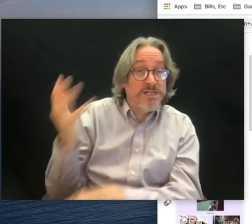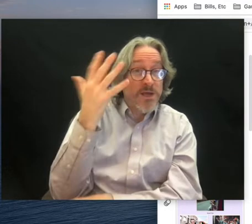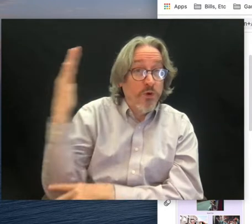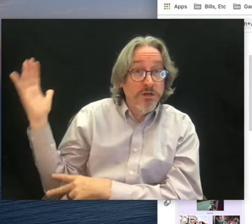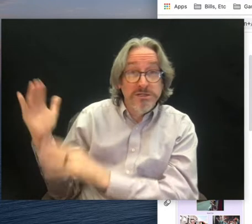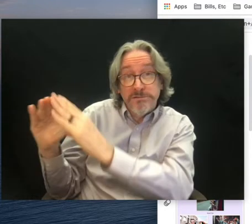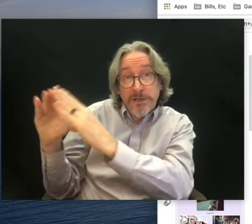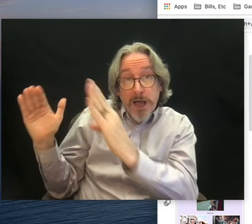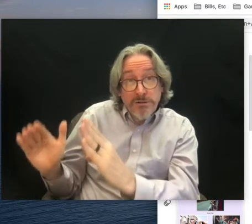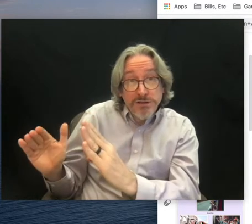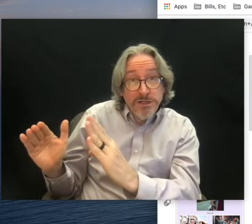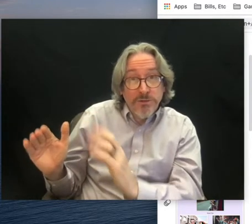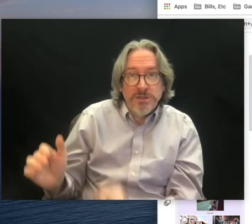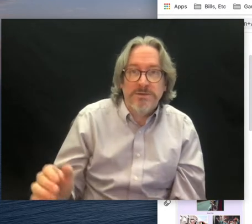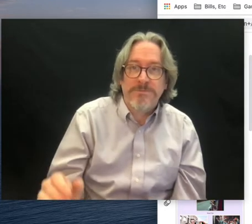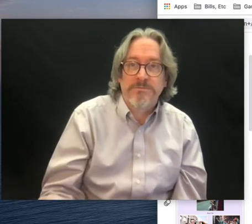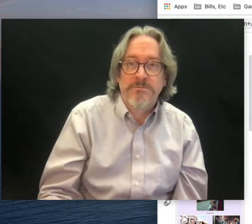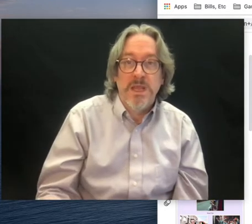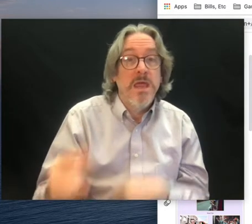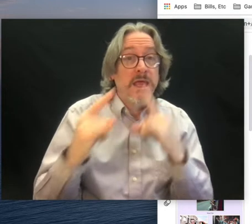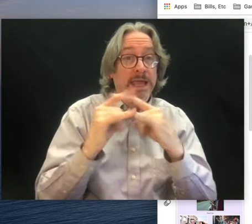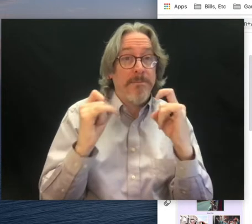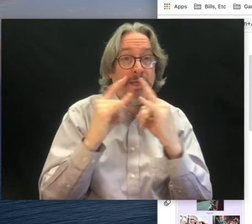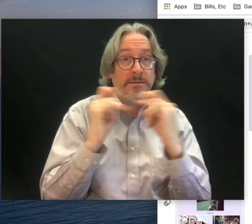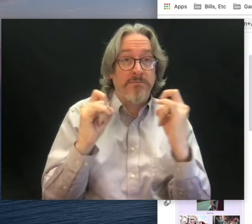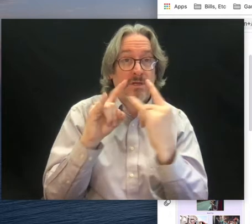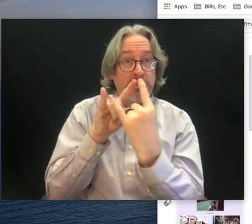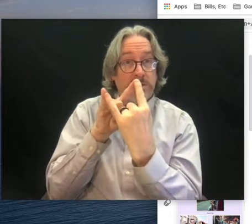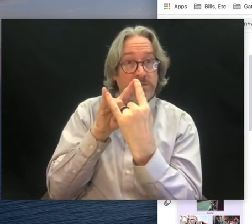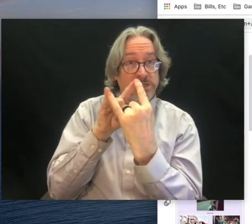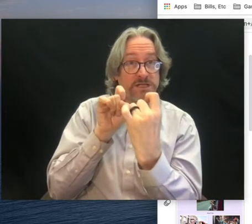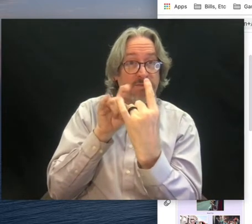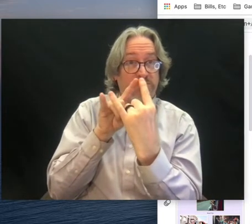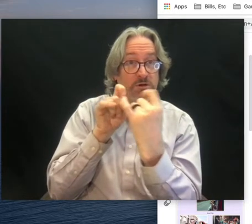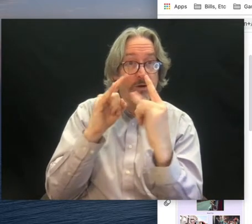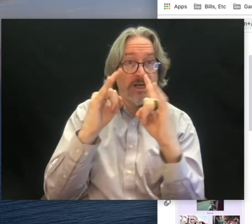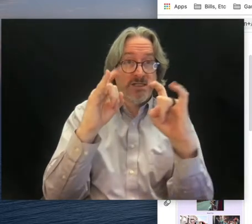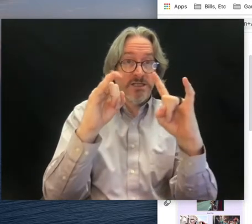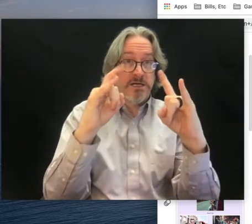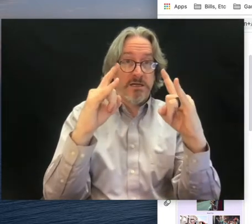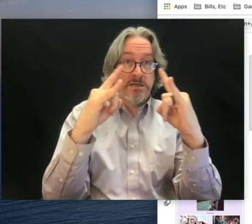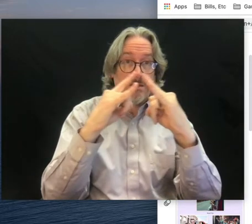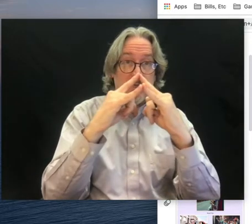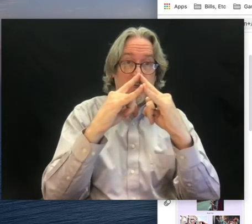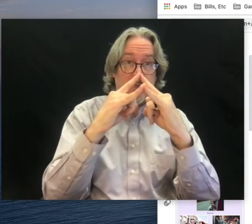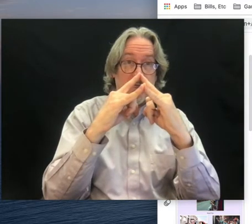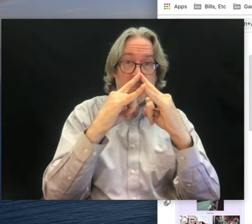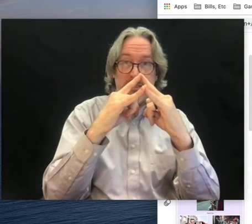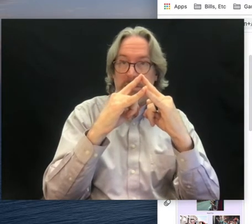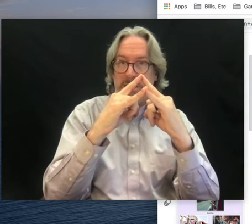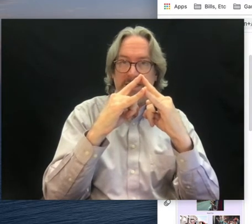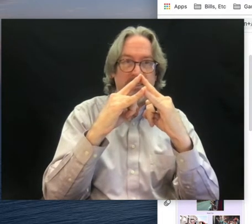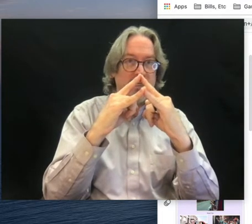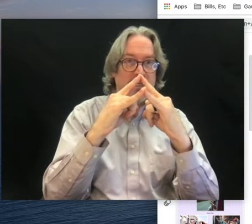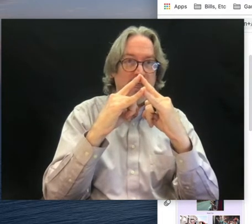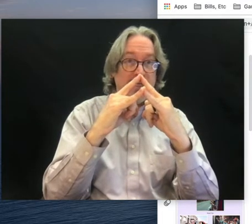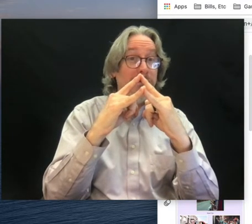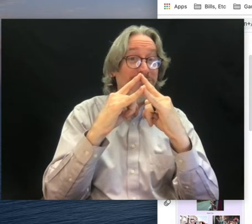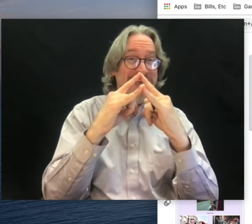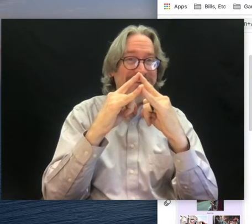You could say woods, little house in the woods, right? Camping. We saw this before where it's the I guess